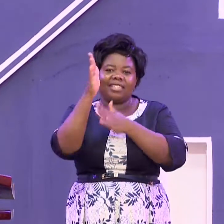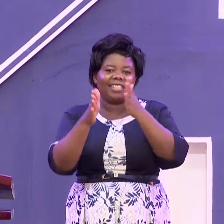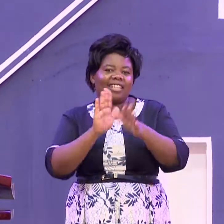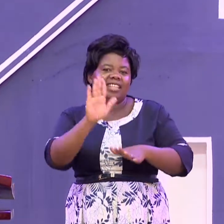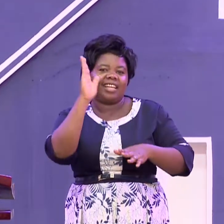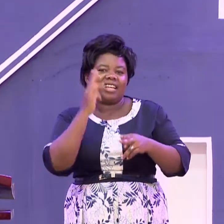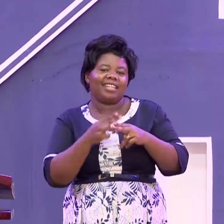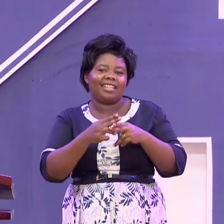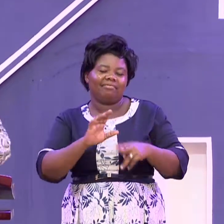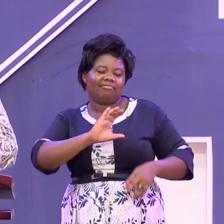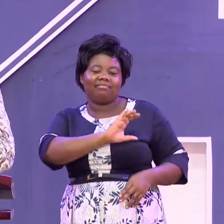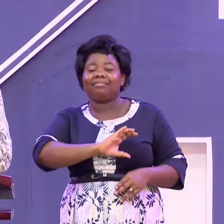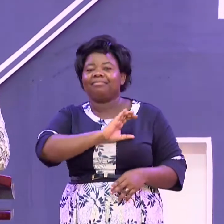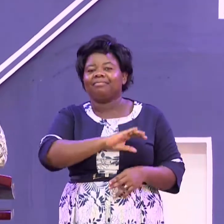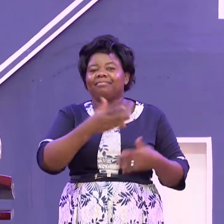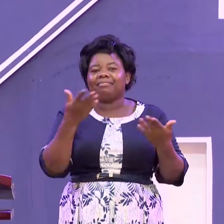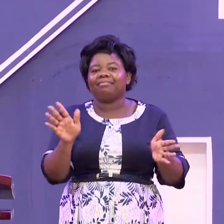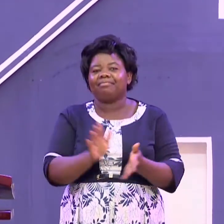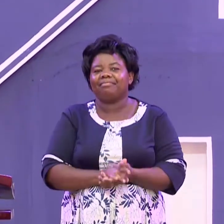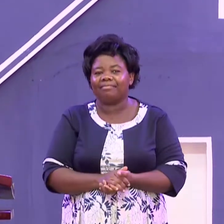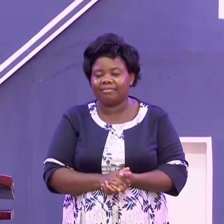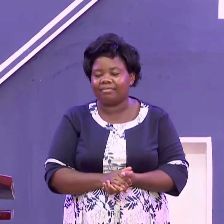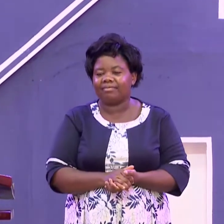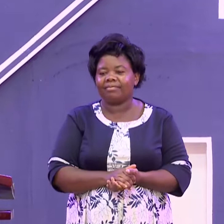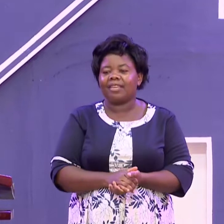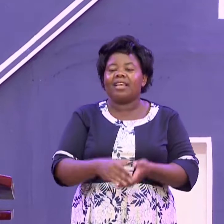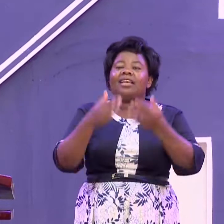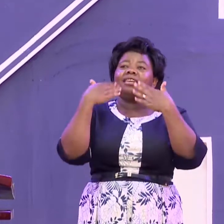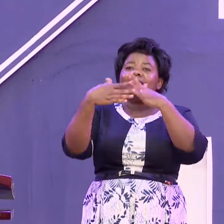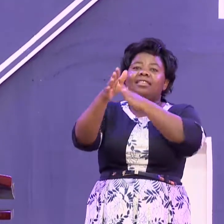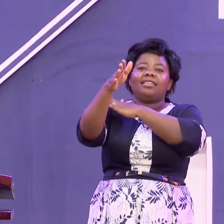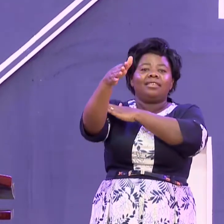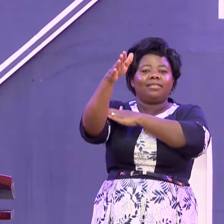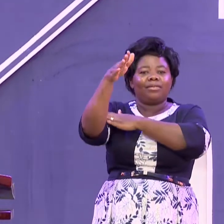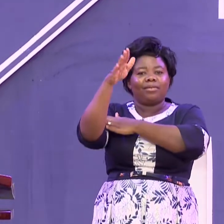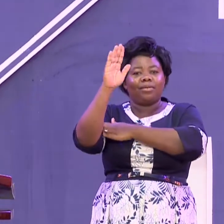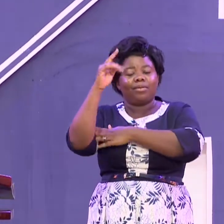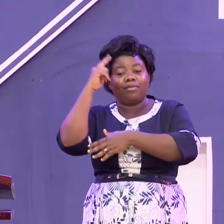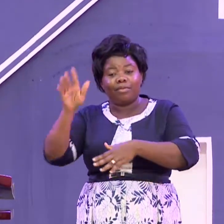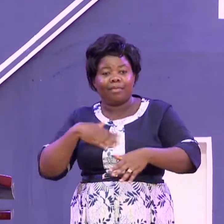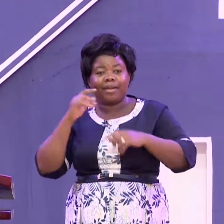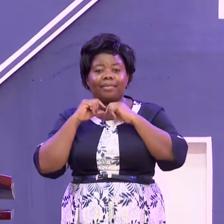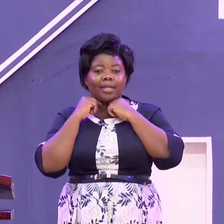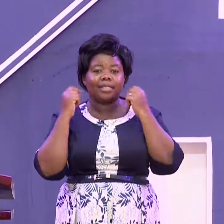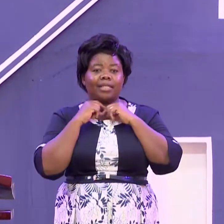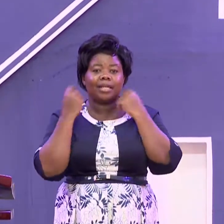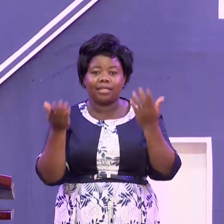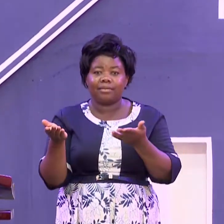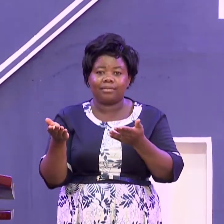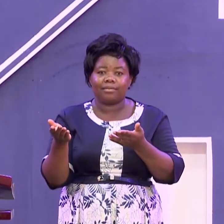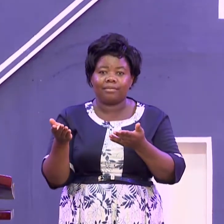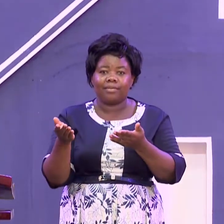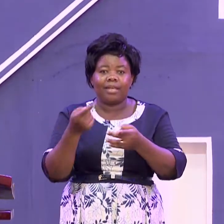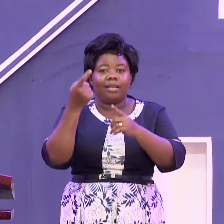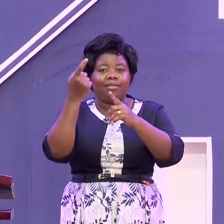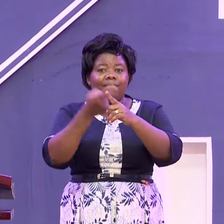ly'endowooza. And she has finished to sign her name. Amina. Amen. Nebaza nnyo abasumba bange. I thank the Lord for my pastors.